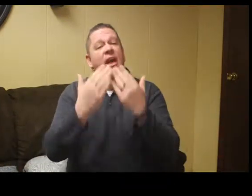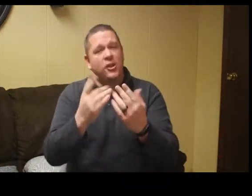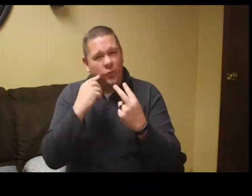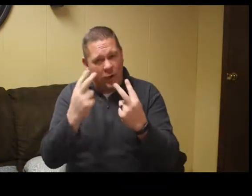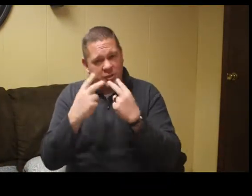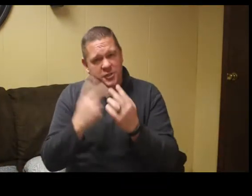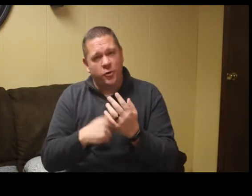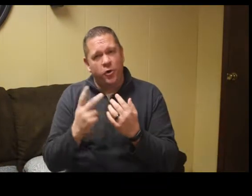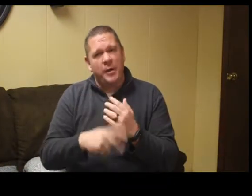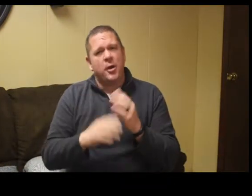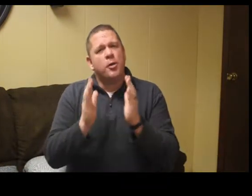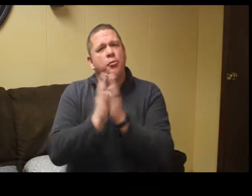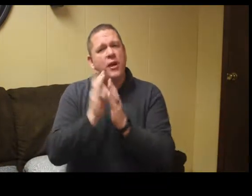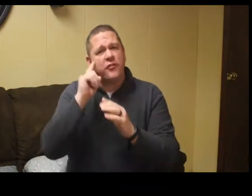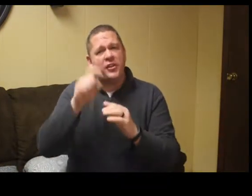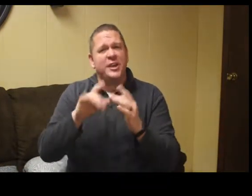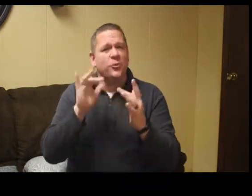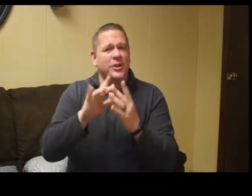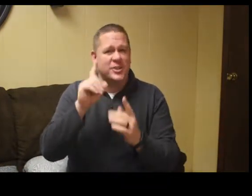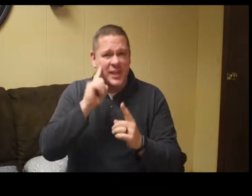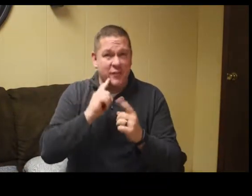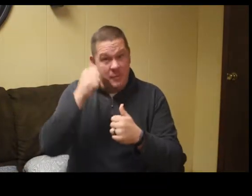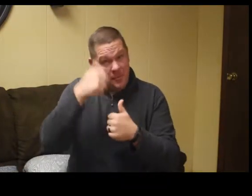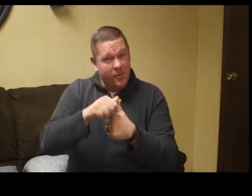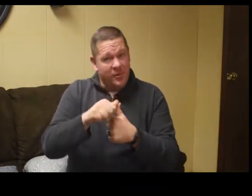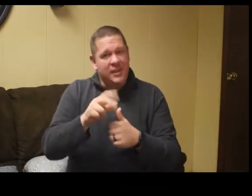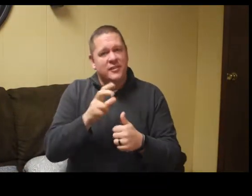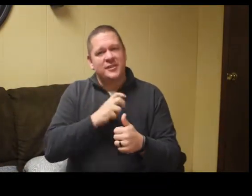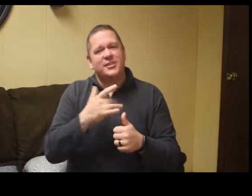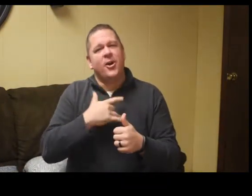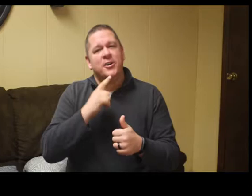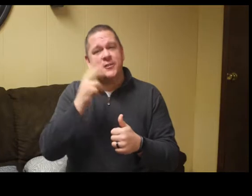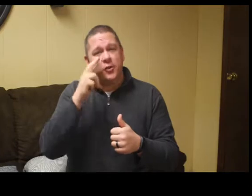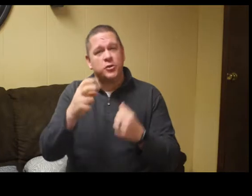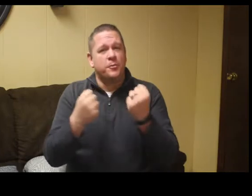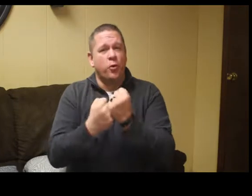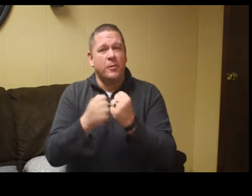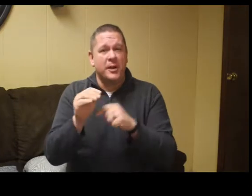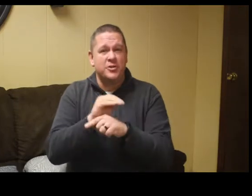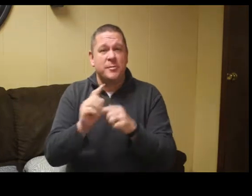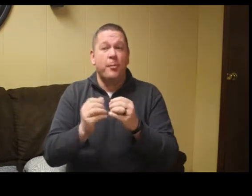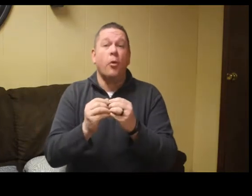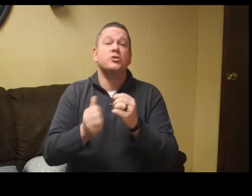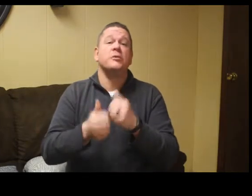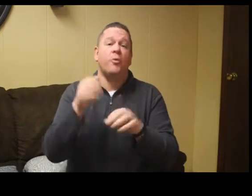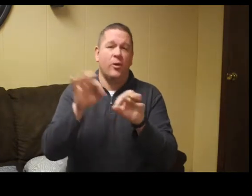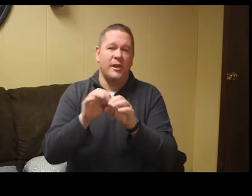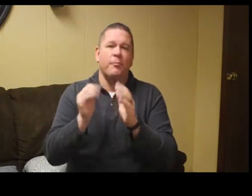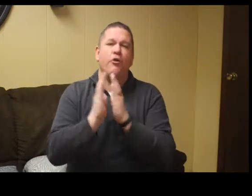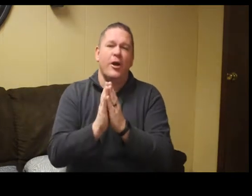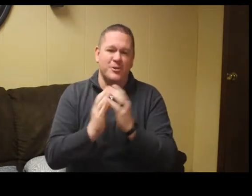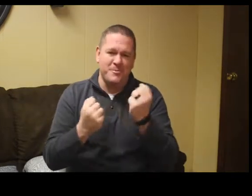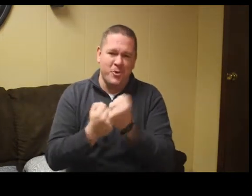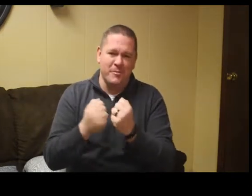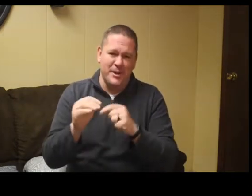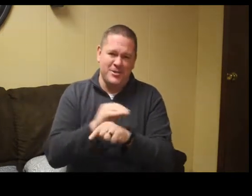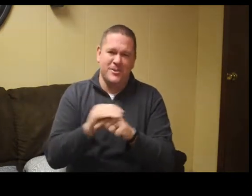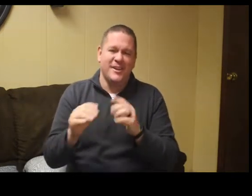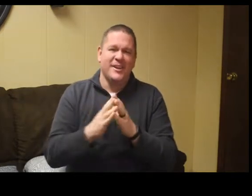you for watching this program. Pray for the need to reach the deaf. Remember, the Listening Heart is a viewer-supported ministry, but most importantly, a prayer-supported ministry.